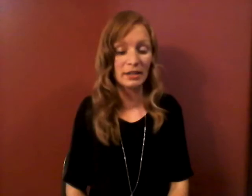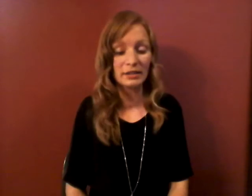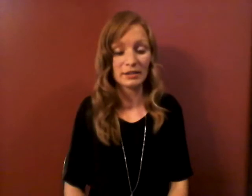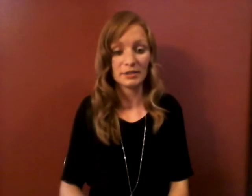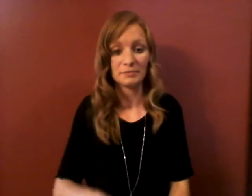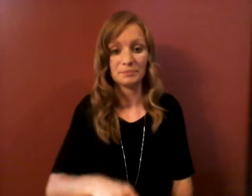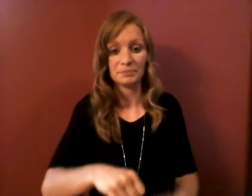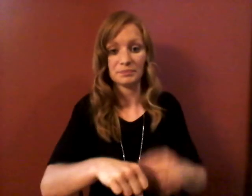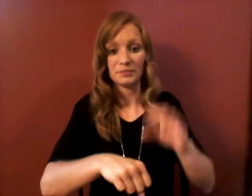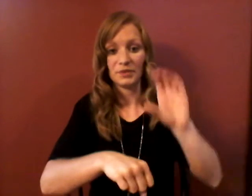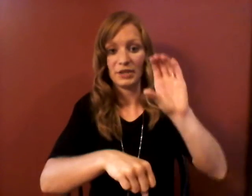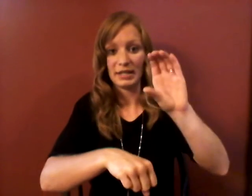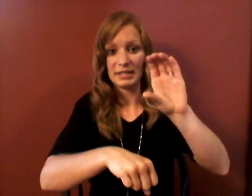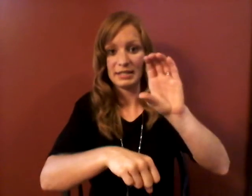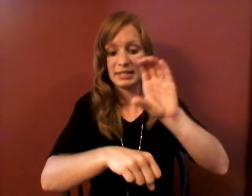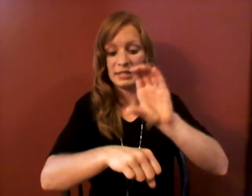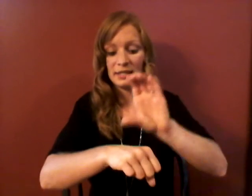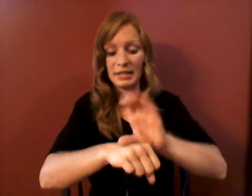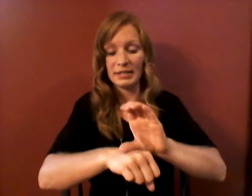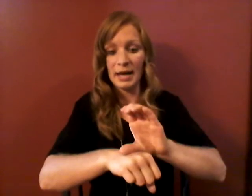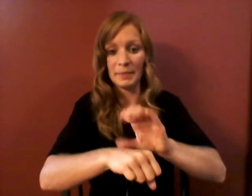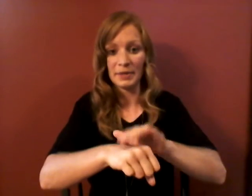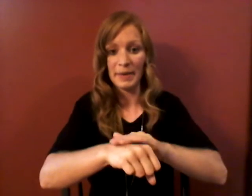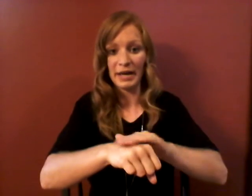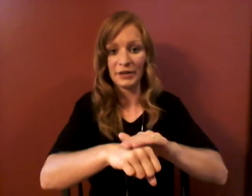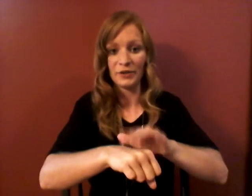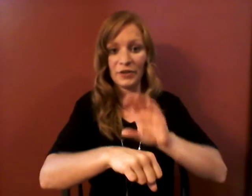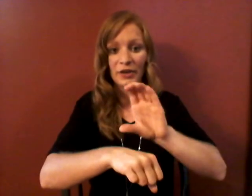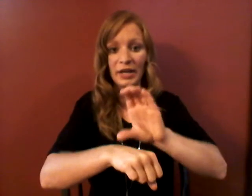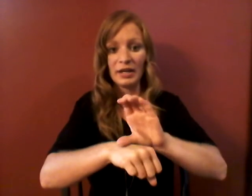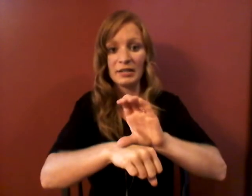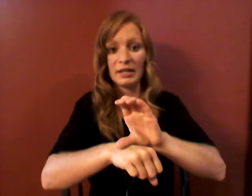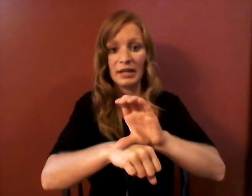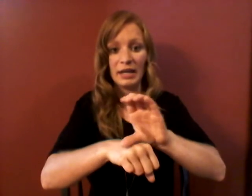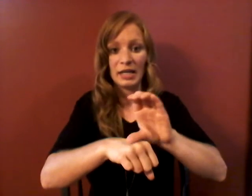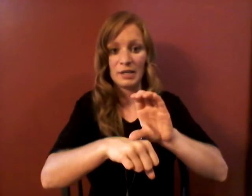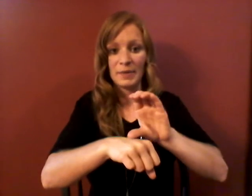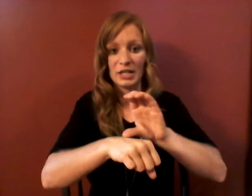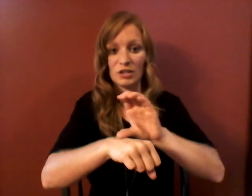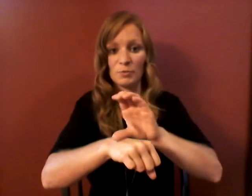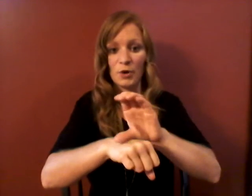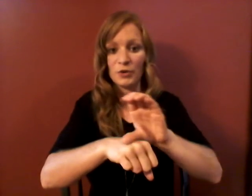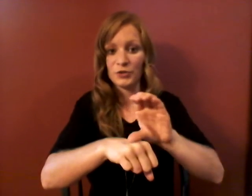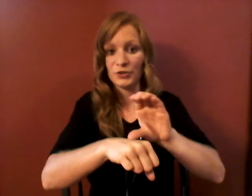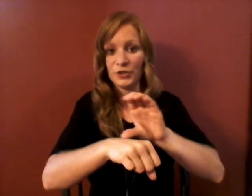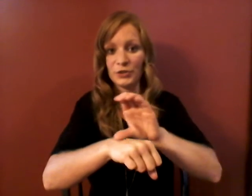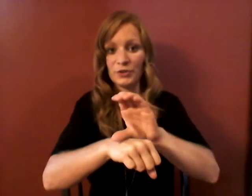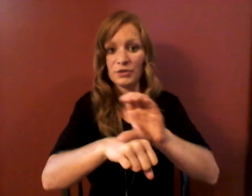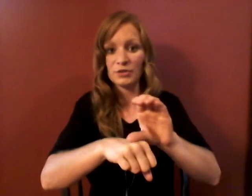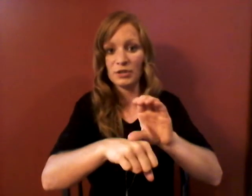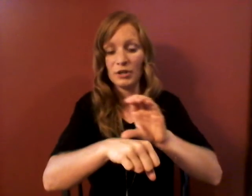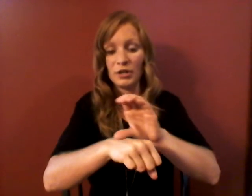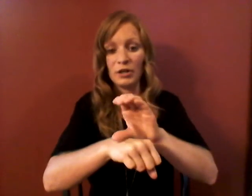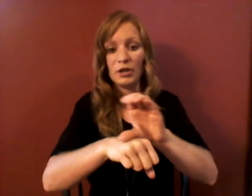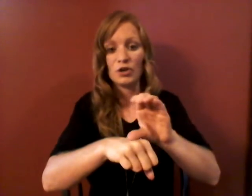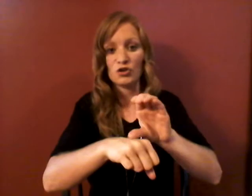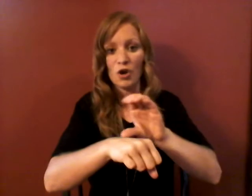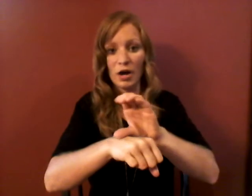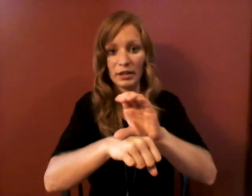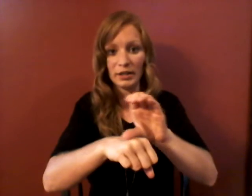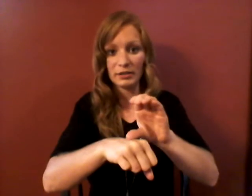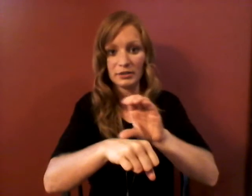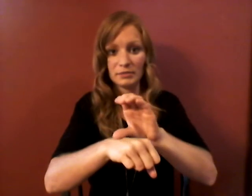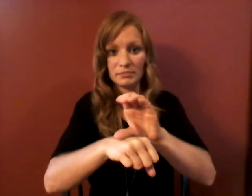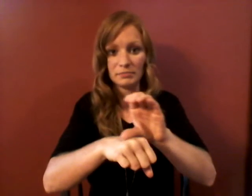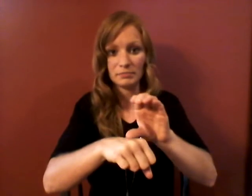Chocolate, you got a C, top of the back of your other hand, and it makes small circles. Chocolate.